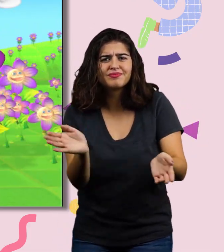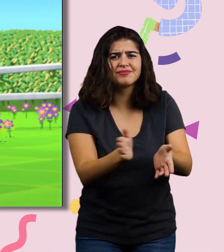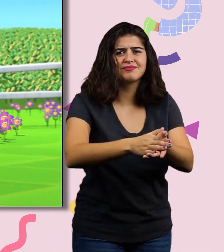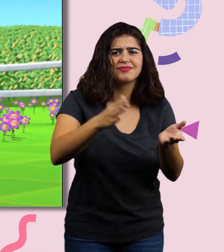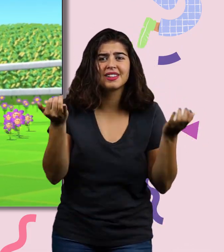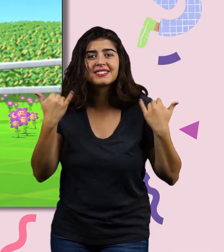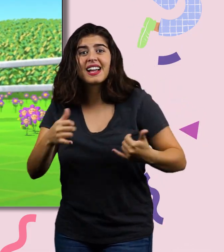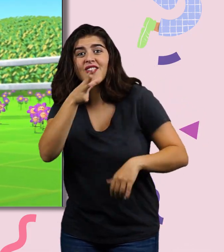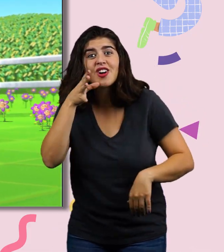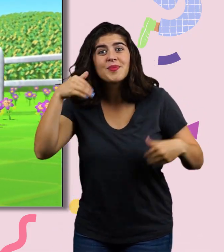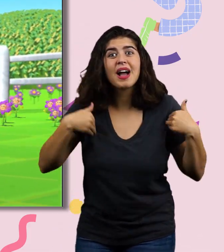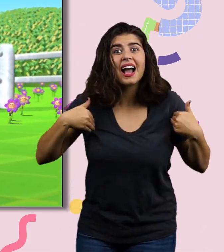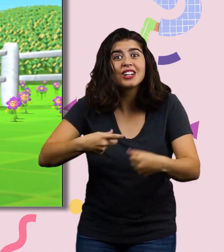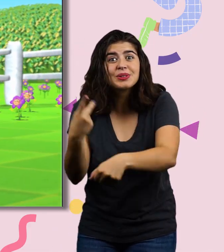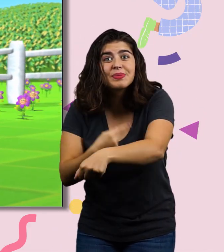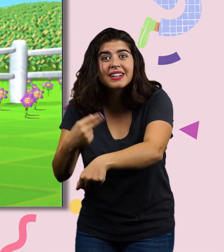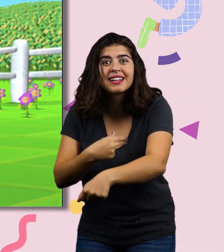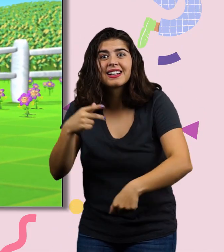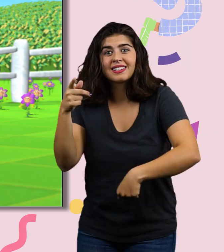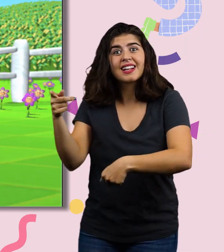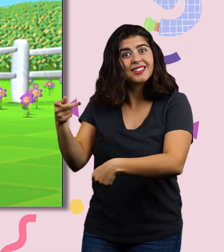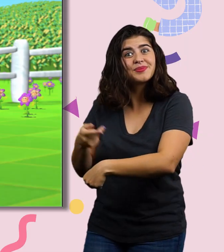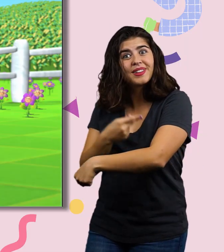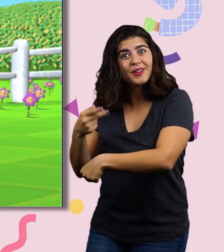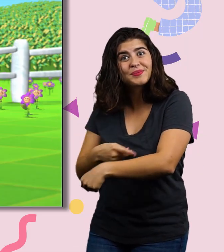E-I-E-I-O-E-O. And on his farm he had a sheep named Betty,